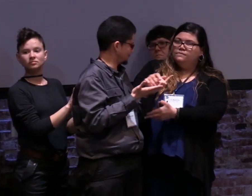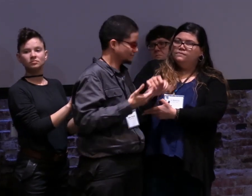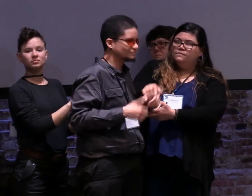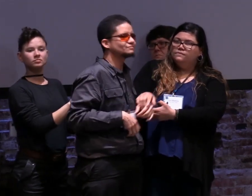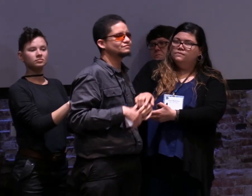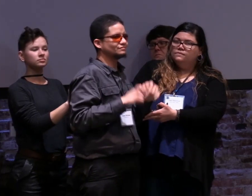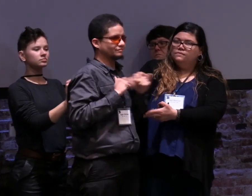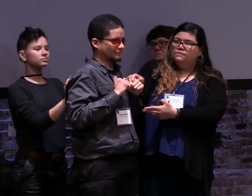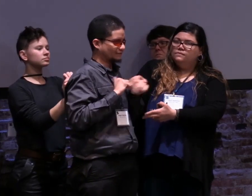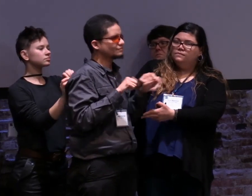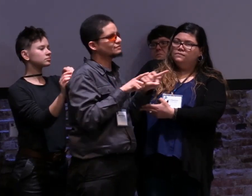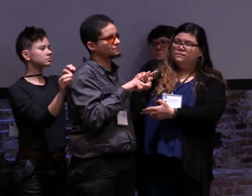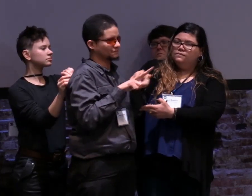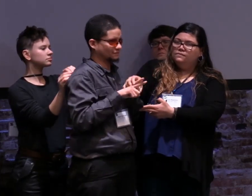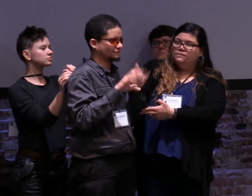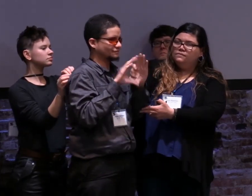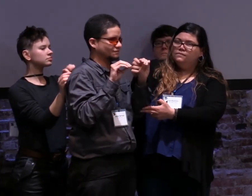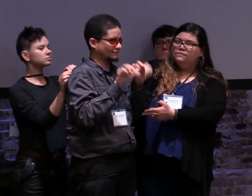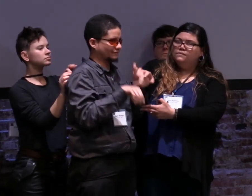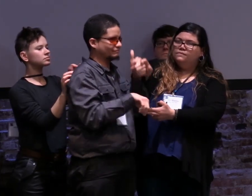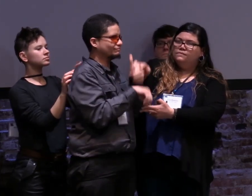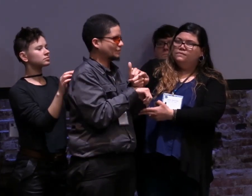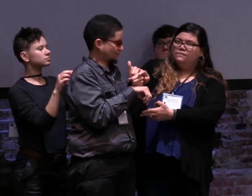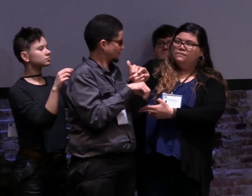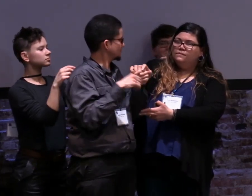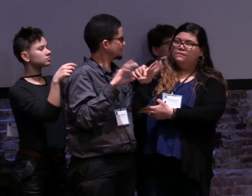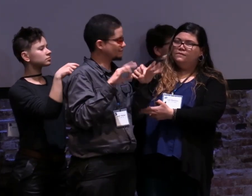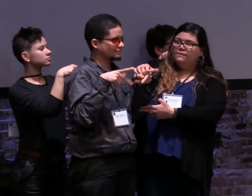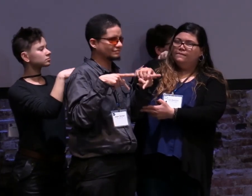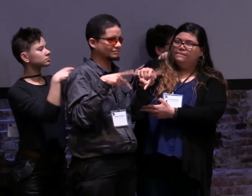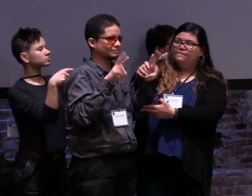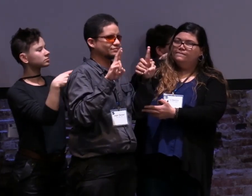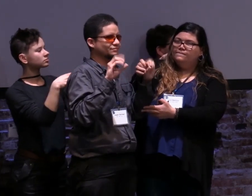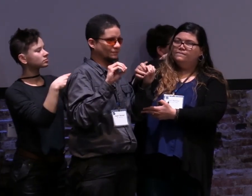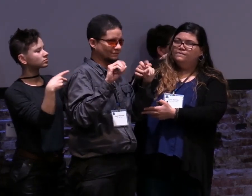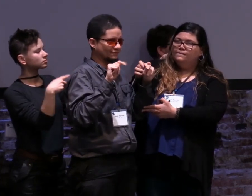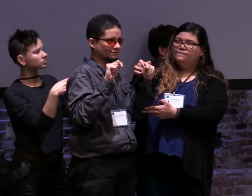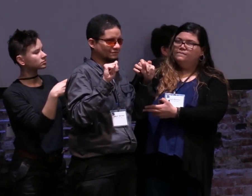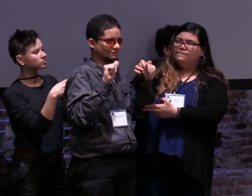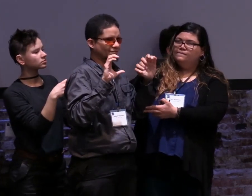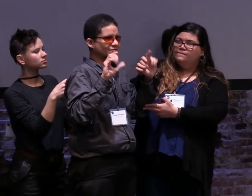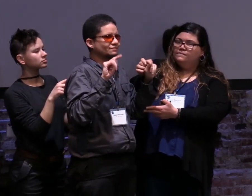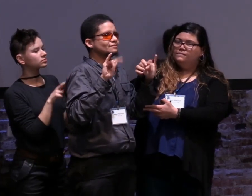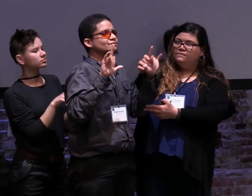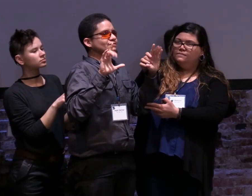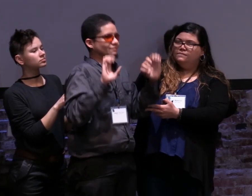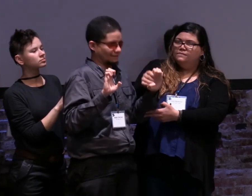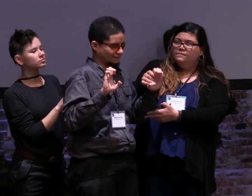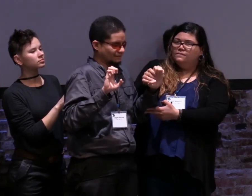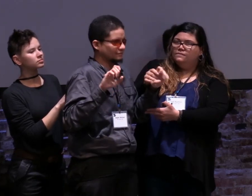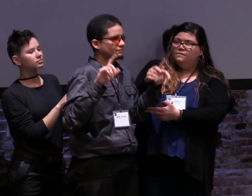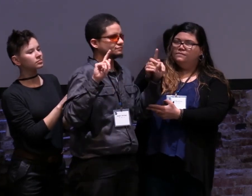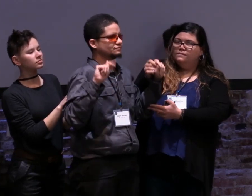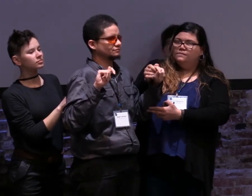And I am from New York City. And I also am the co-founder of Protactile Theater.